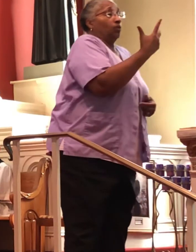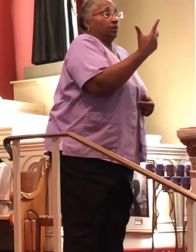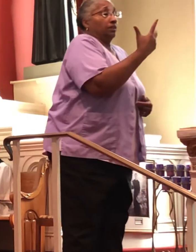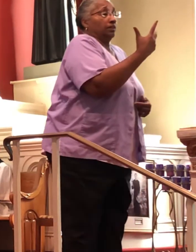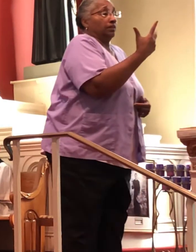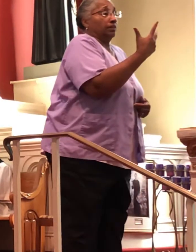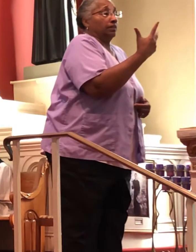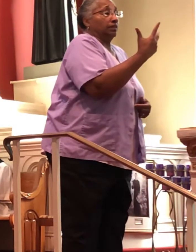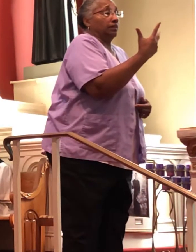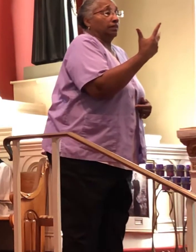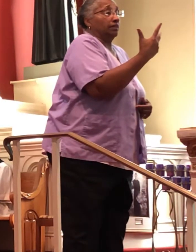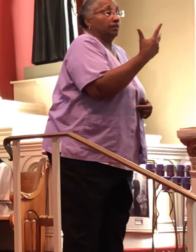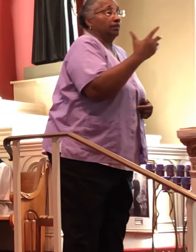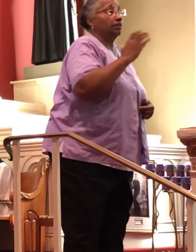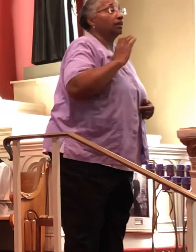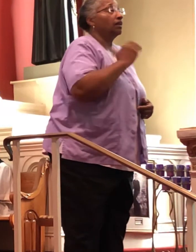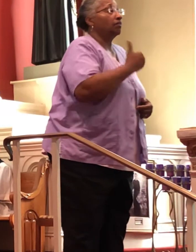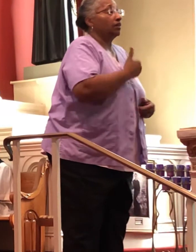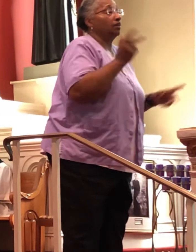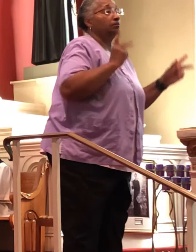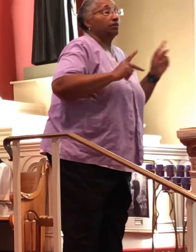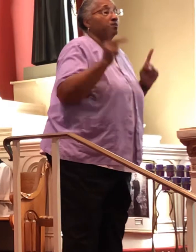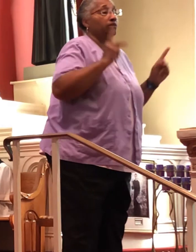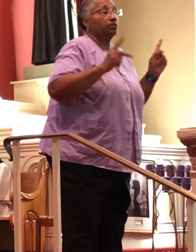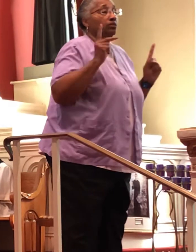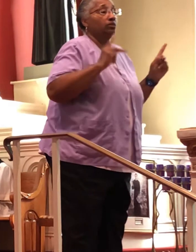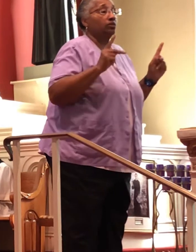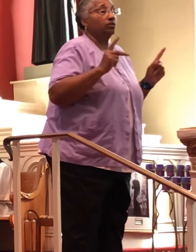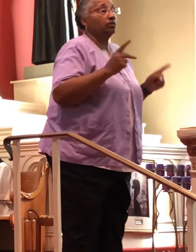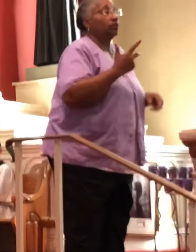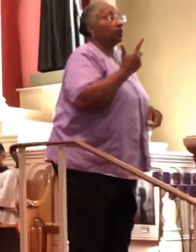our candidates and three of our